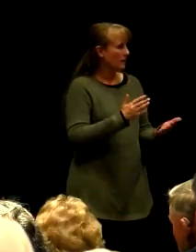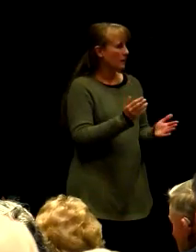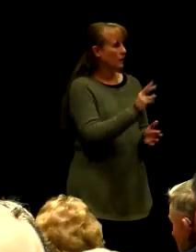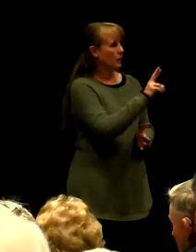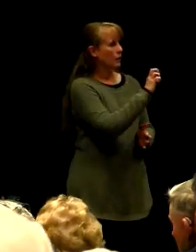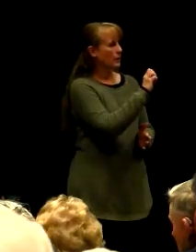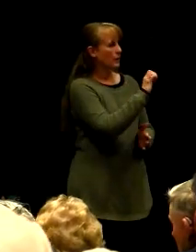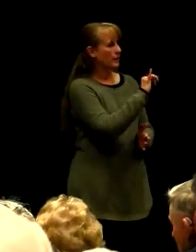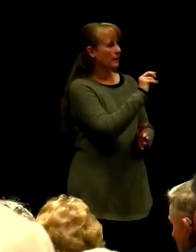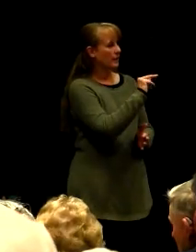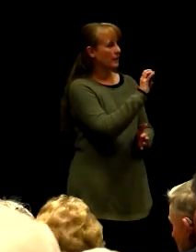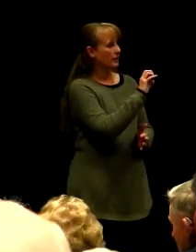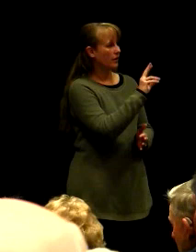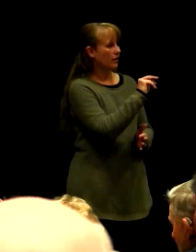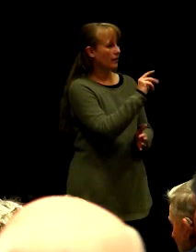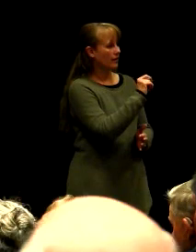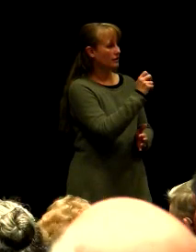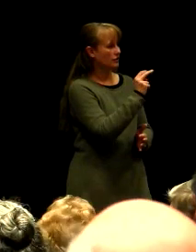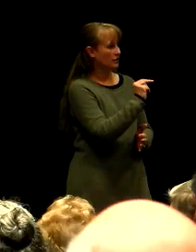Reincarnation?